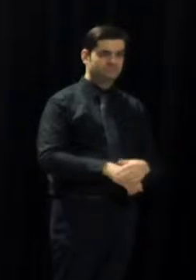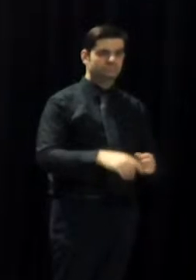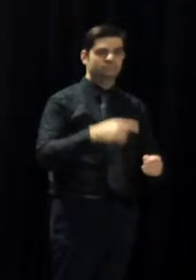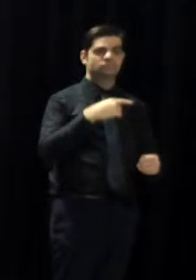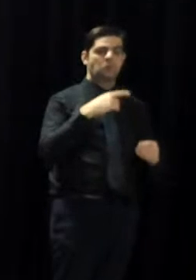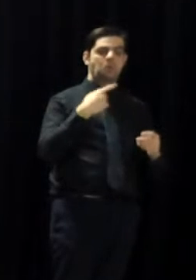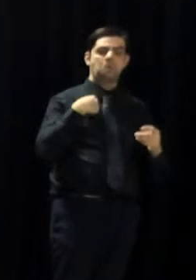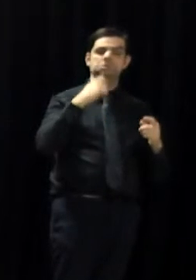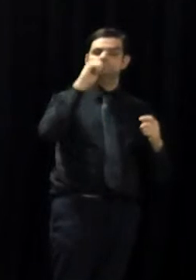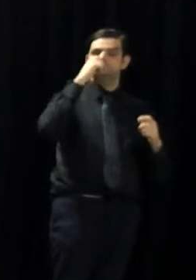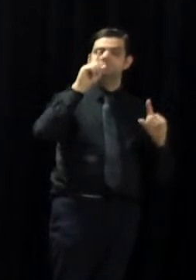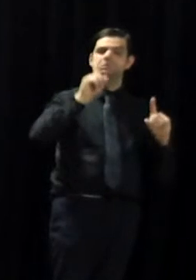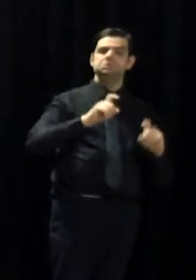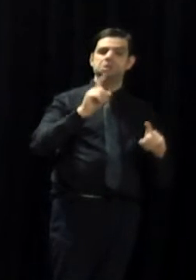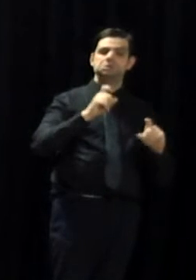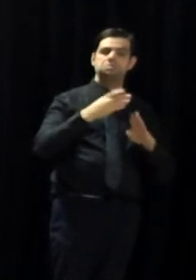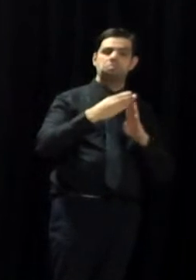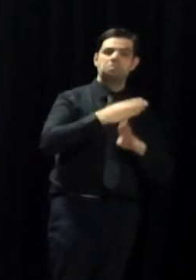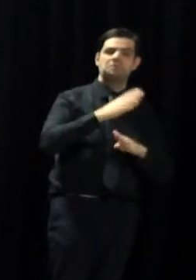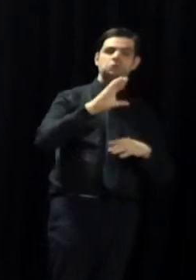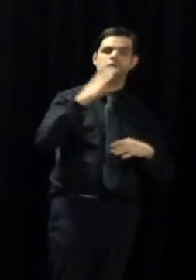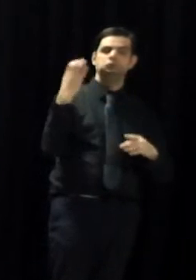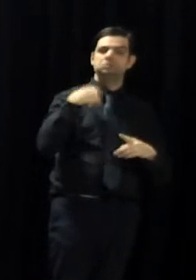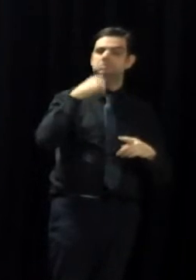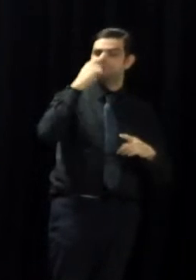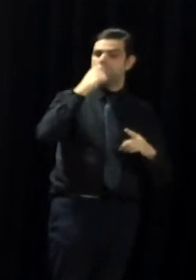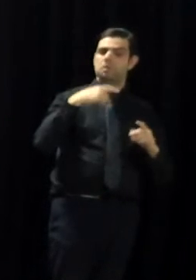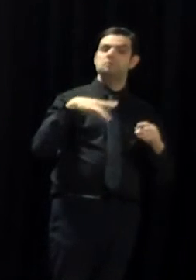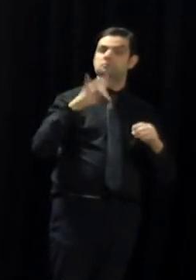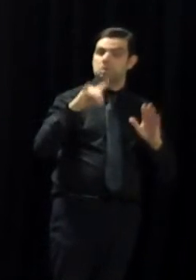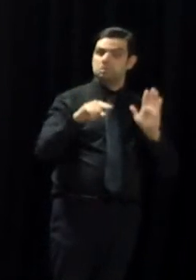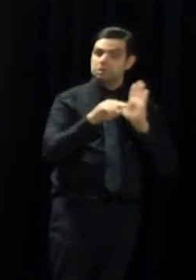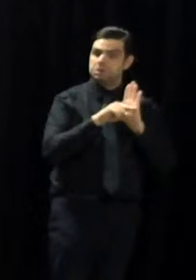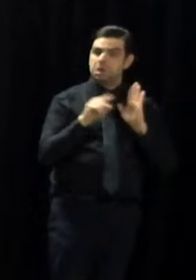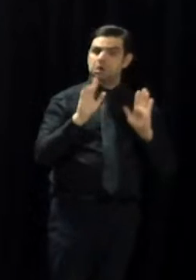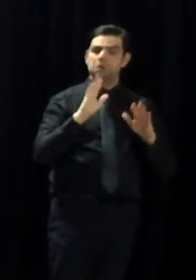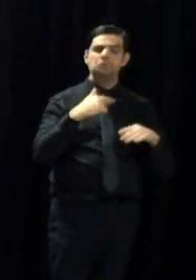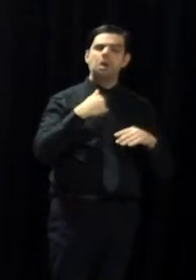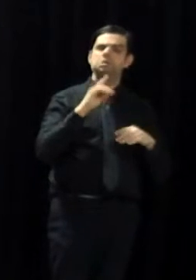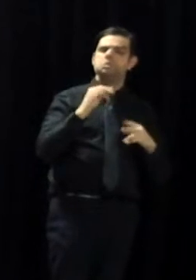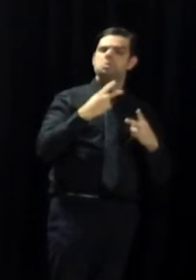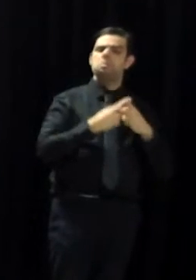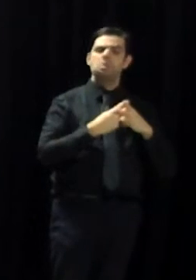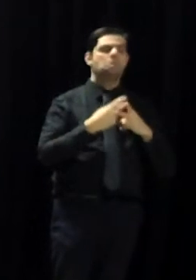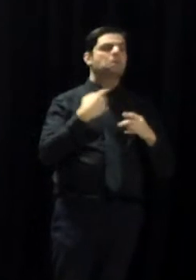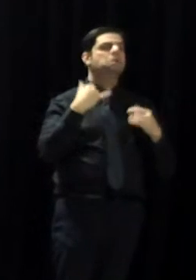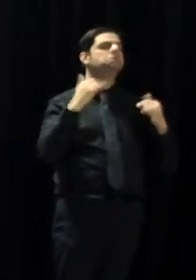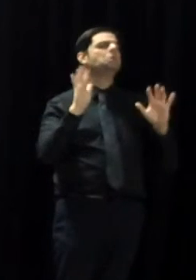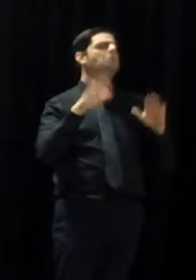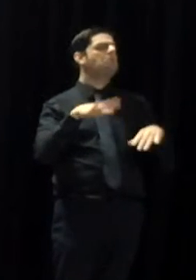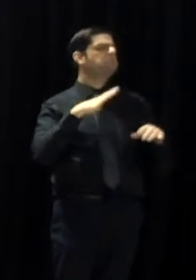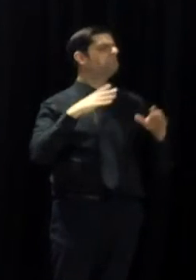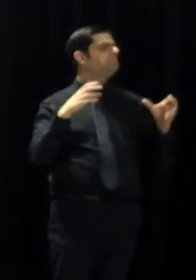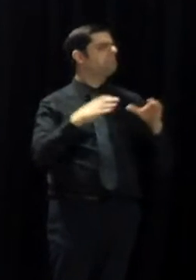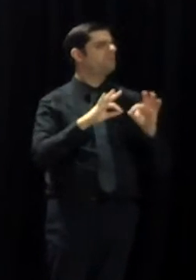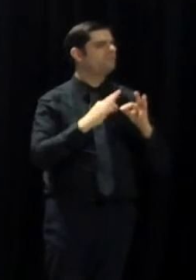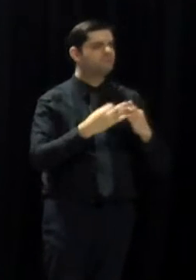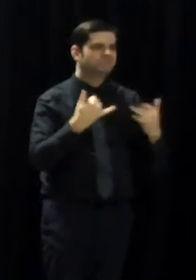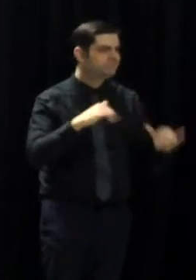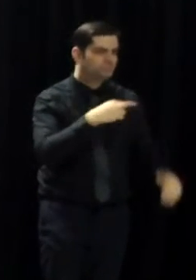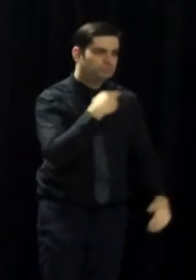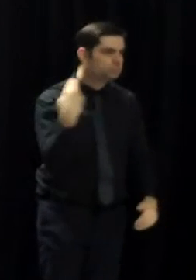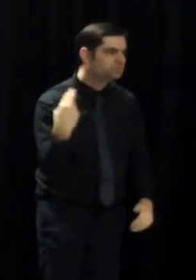least you're doing, you're doing as much risk mitigation as you can. I just encourage people to be with their pods. They've probably been with